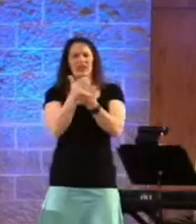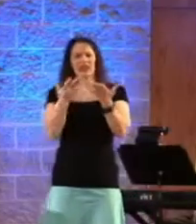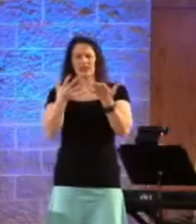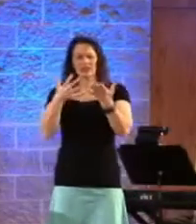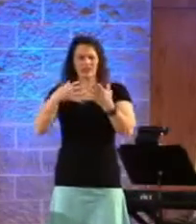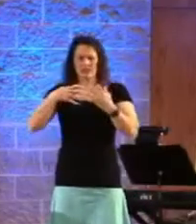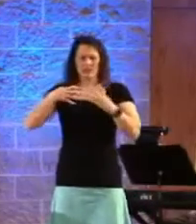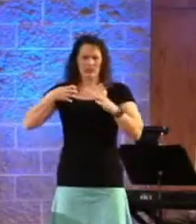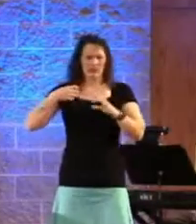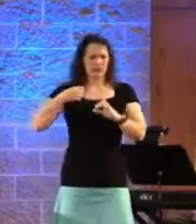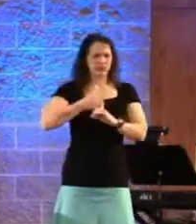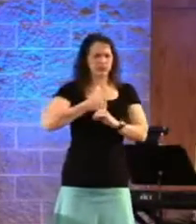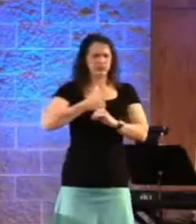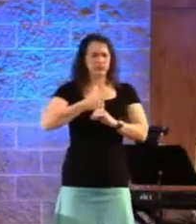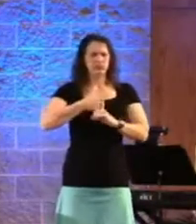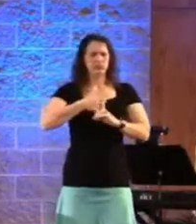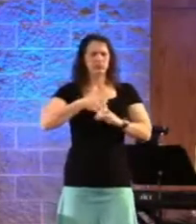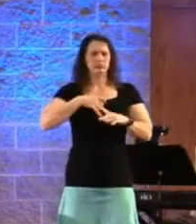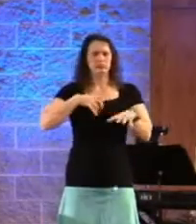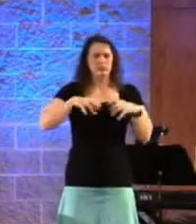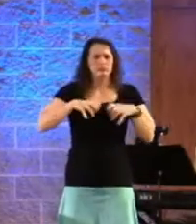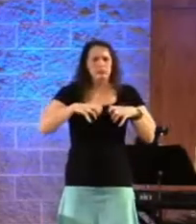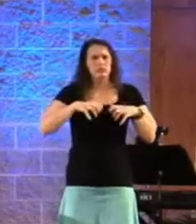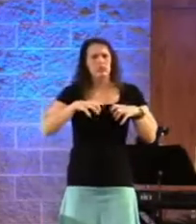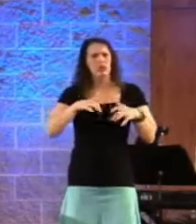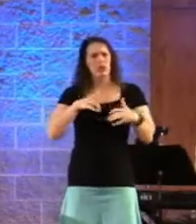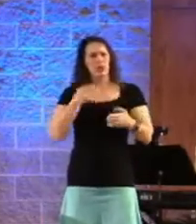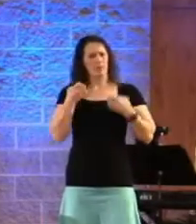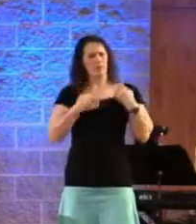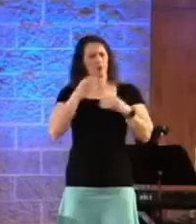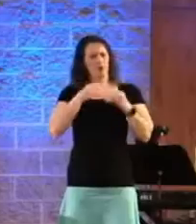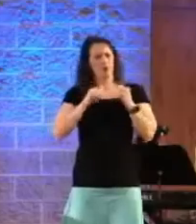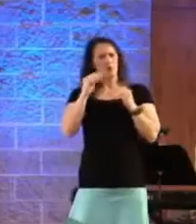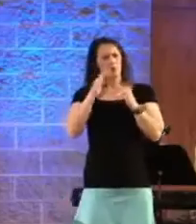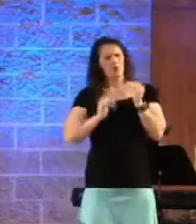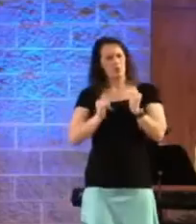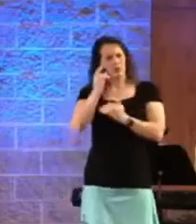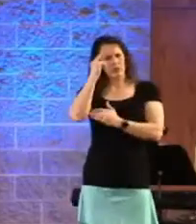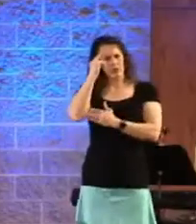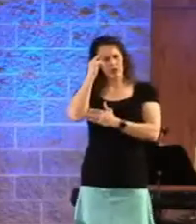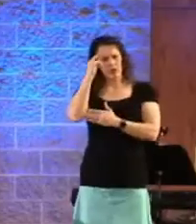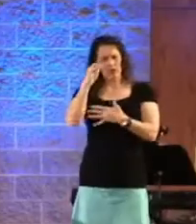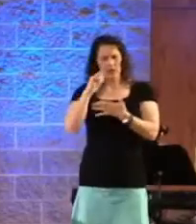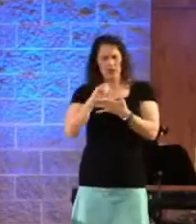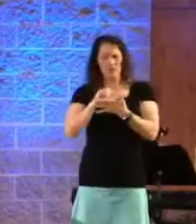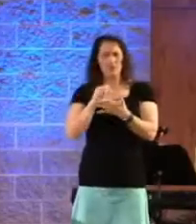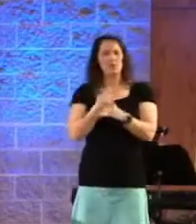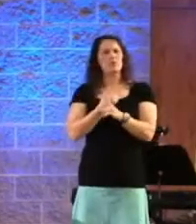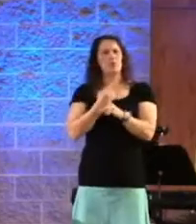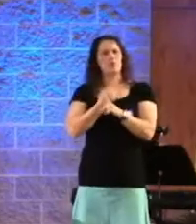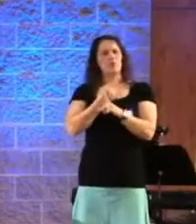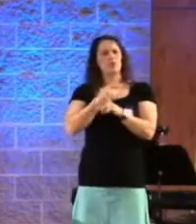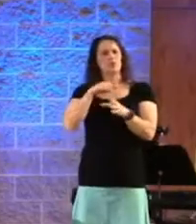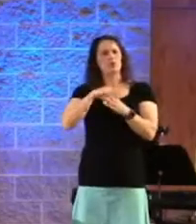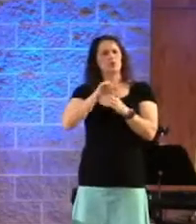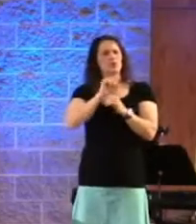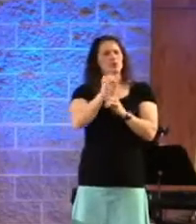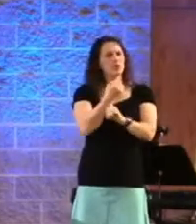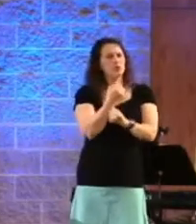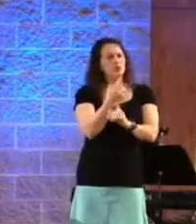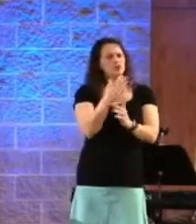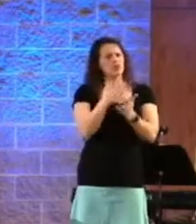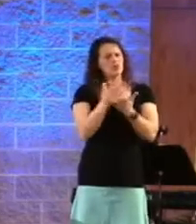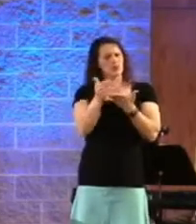emotionally? Maybe more than you would think that would be appropriate for this thing. Is there something that where just